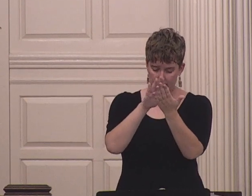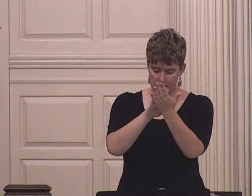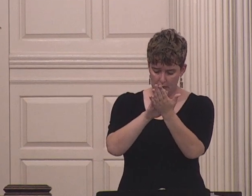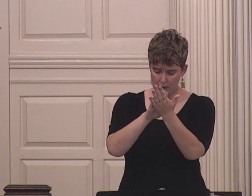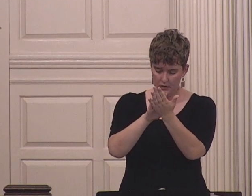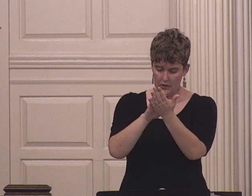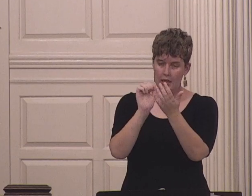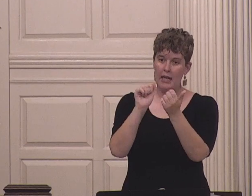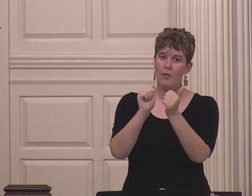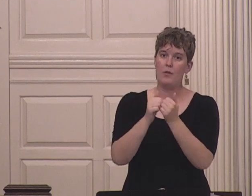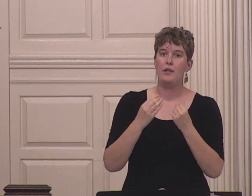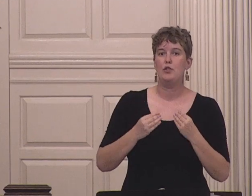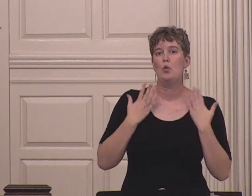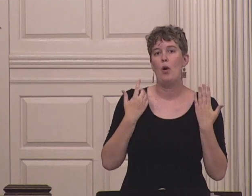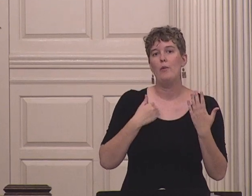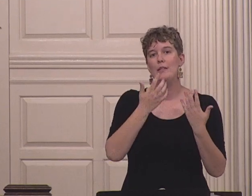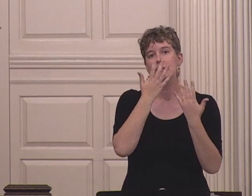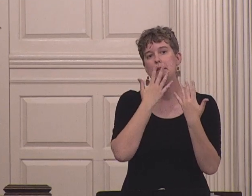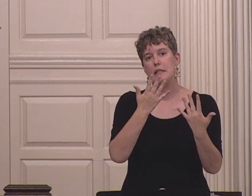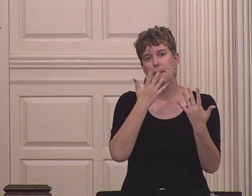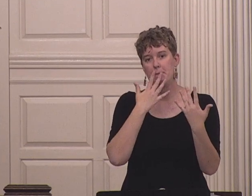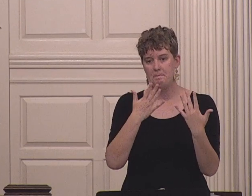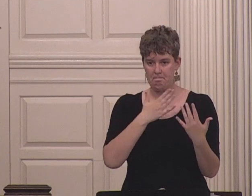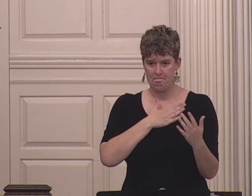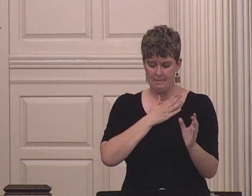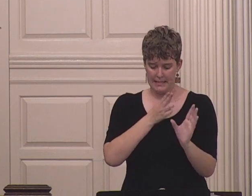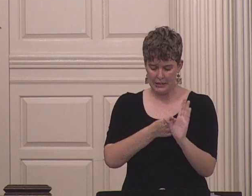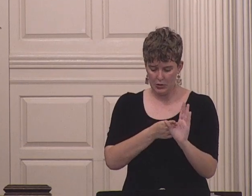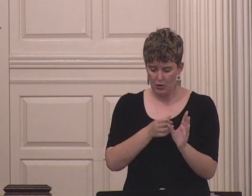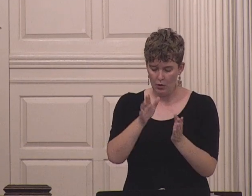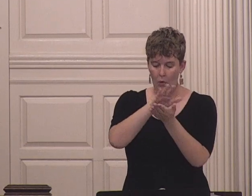and with joy we acclaim. Holy.